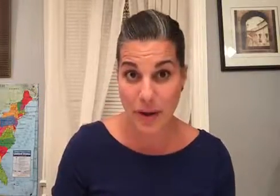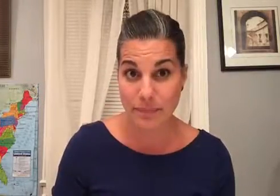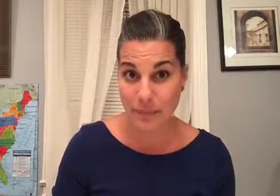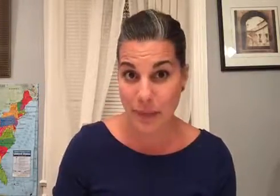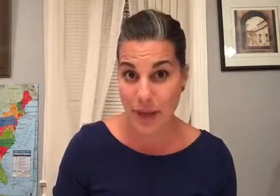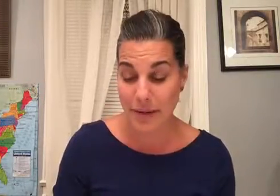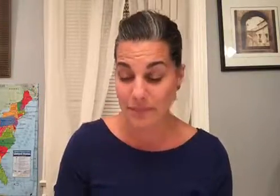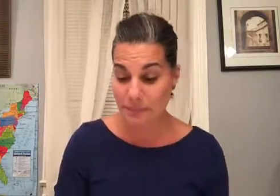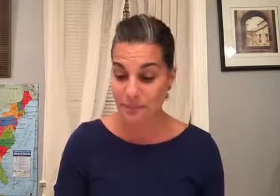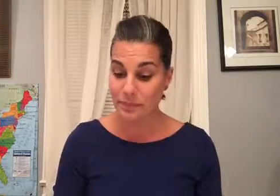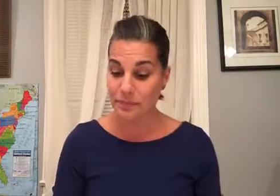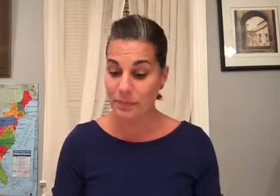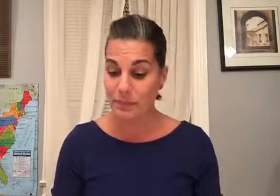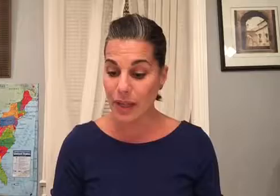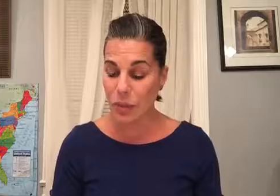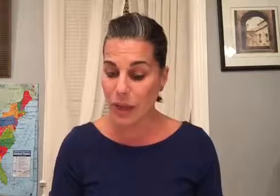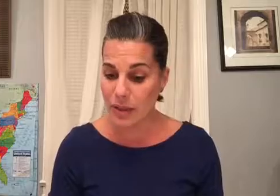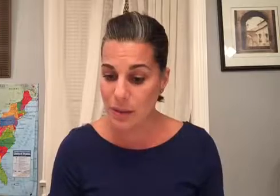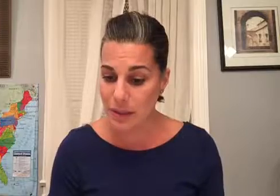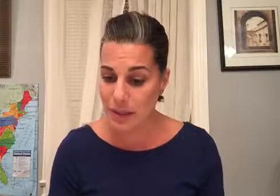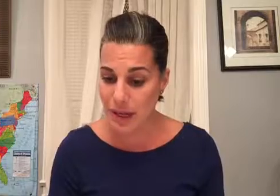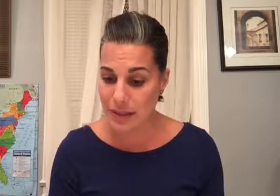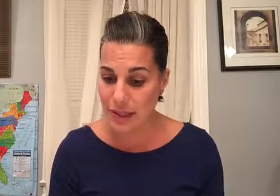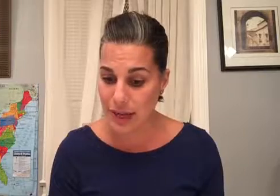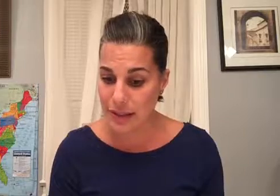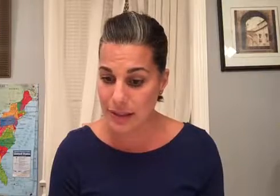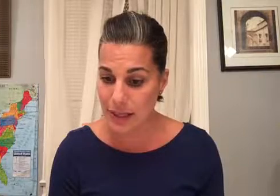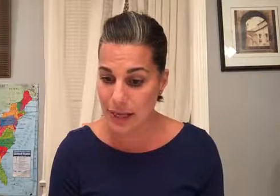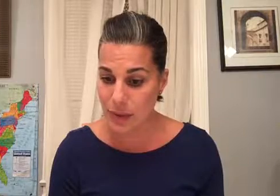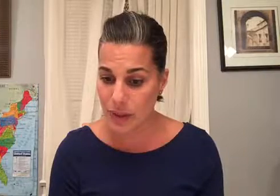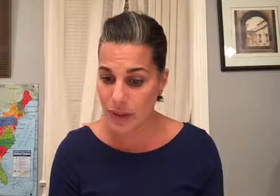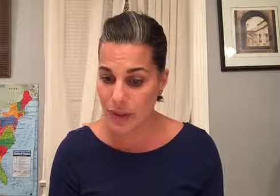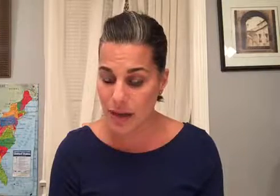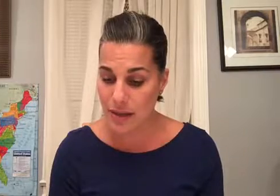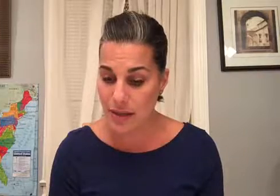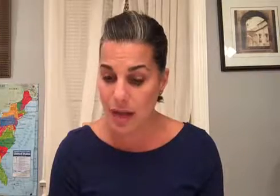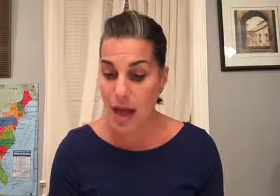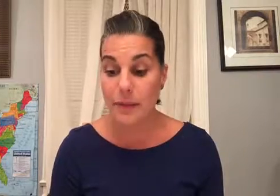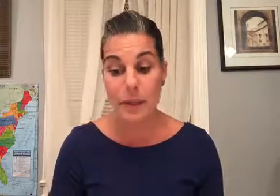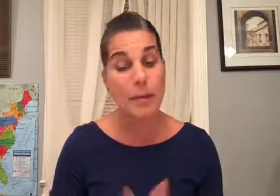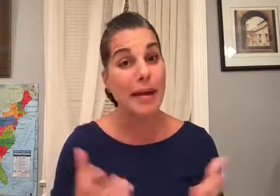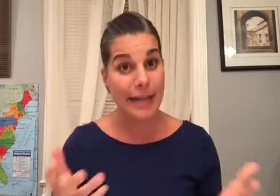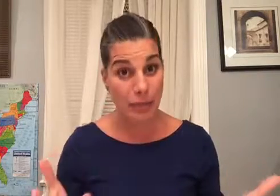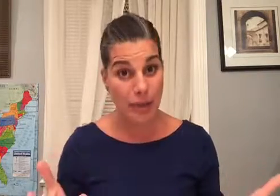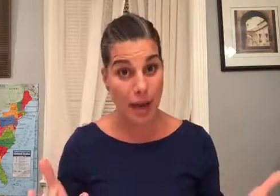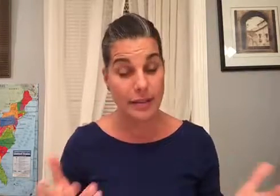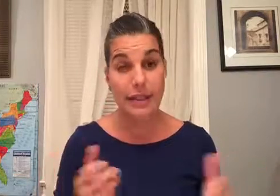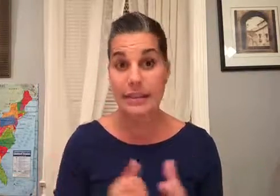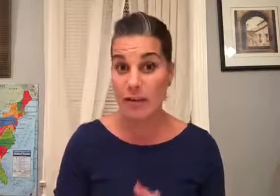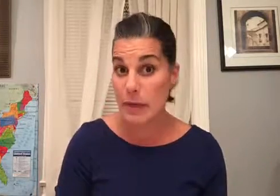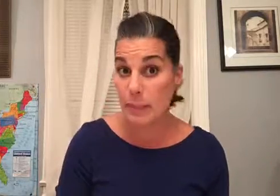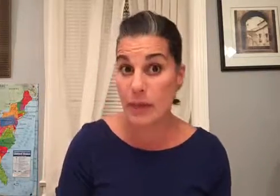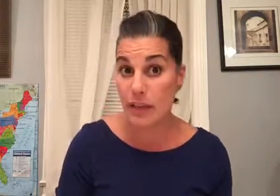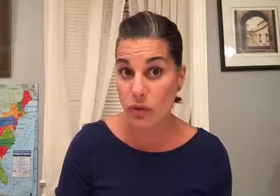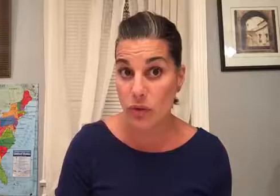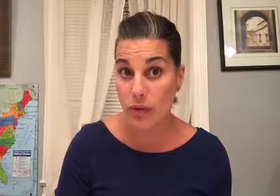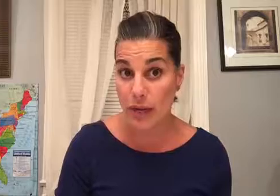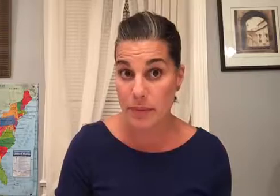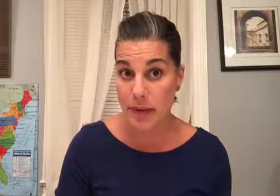there, okay? What else did we discuss today? Today we discussed a little bit about name signs, that deaf people give you your name